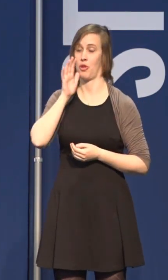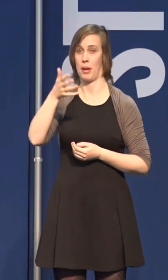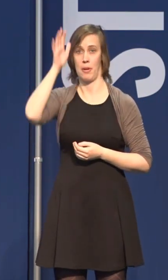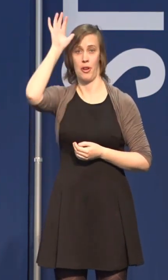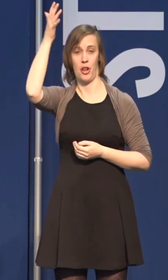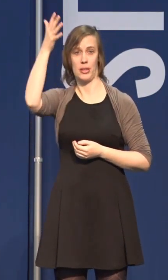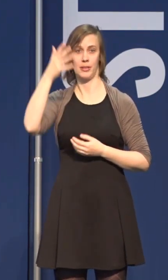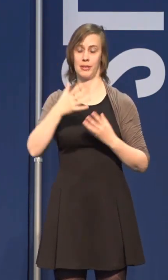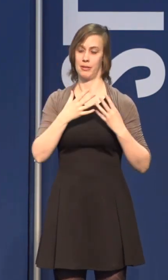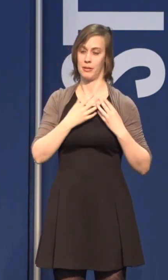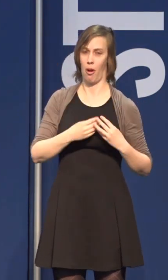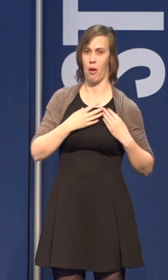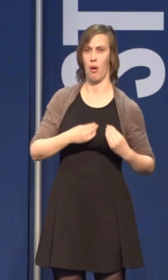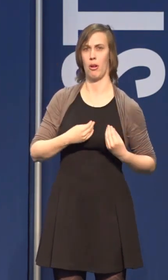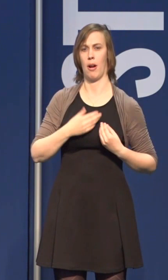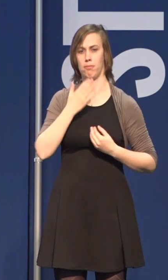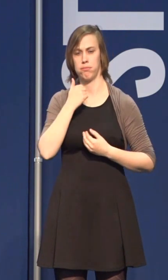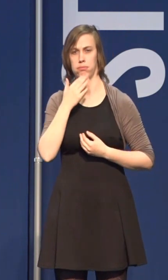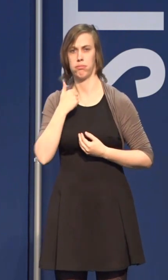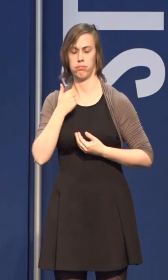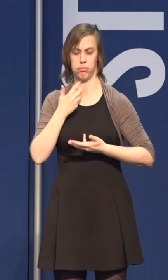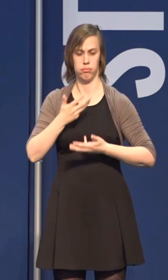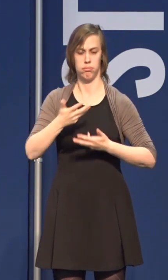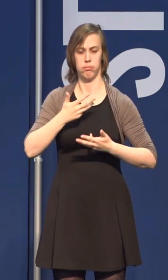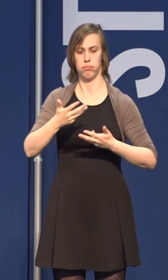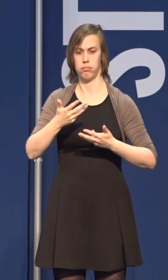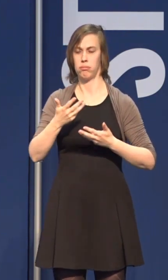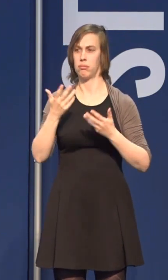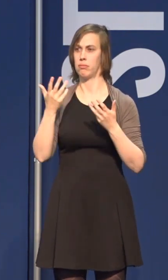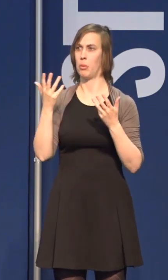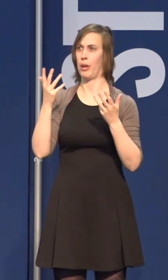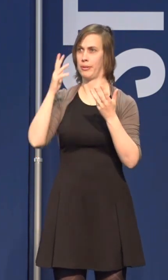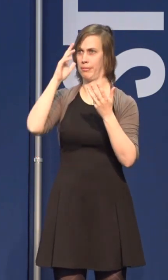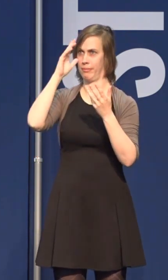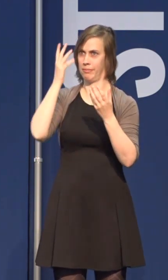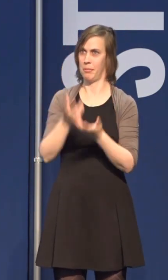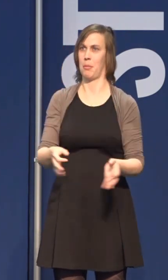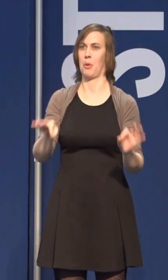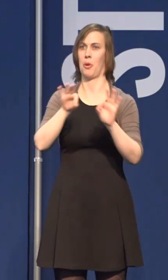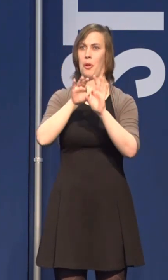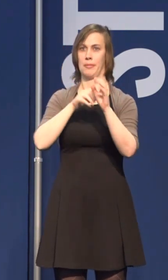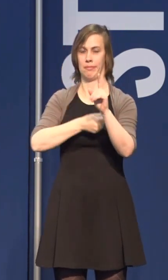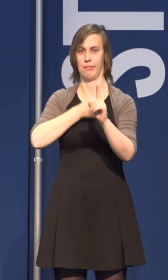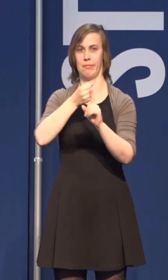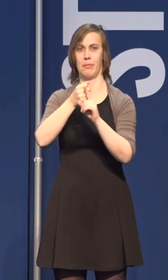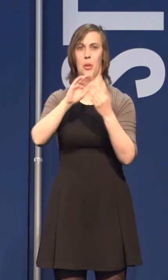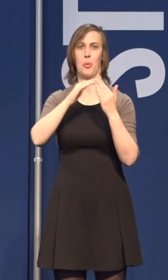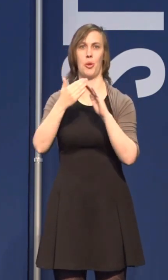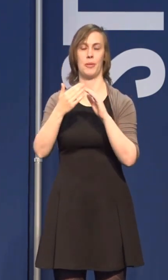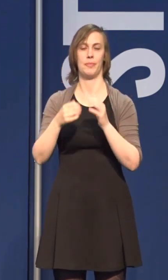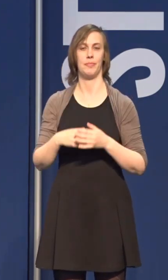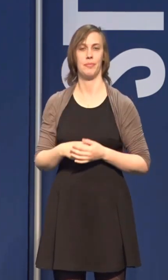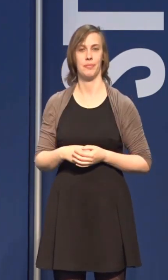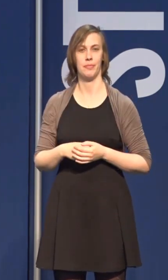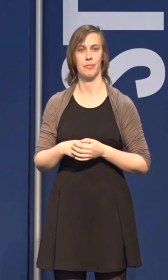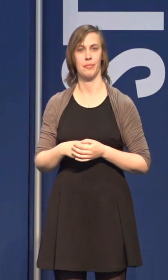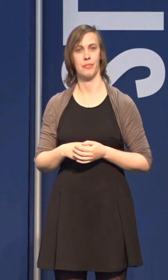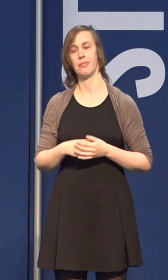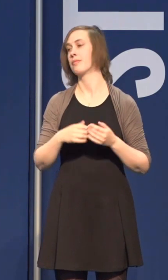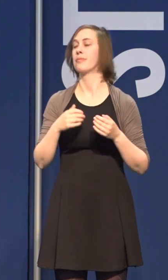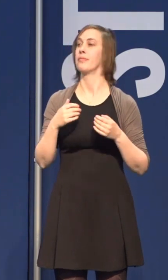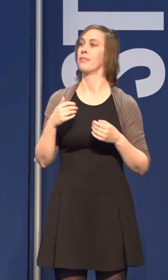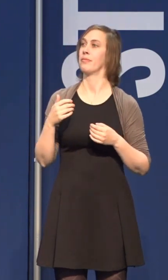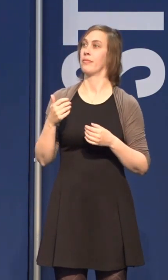thing behind in this world, to be remembered as good people. Full of life, love, work ethic, and